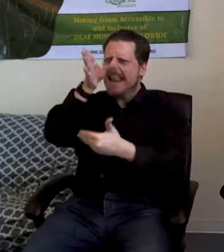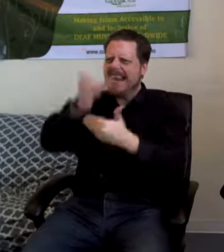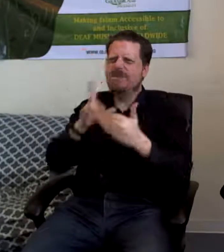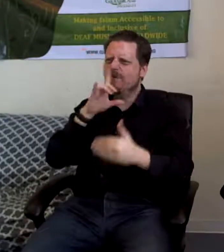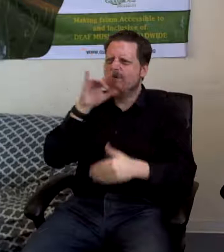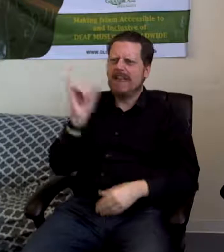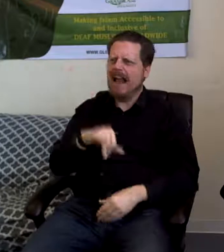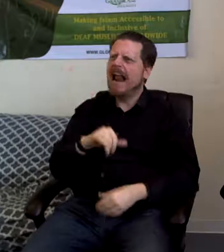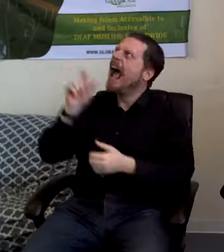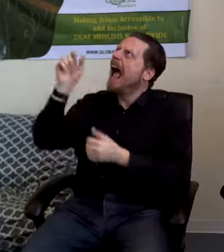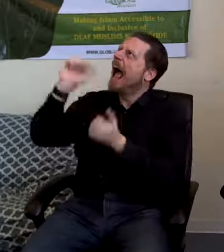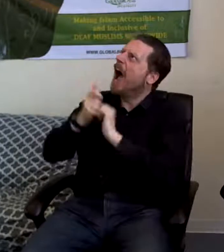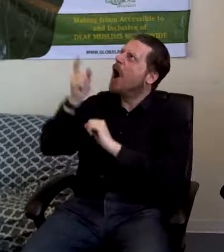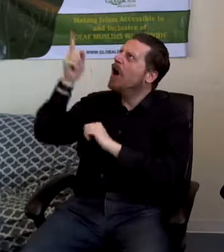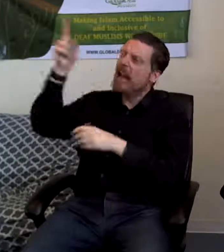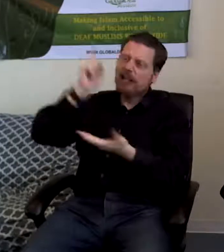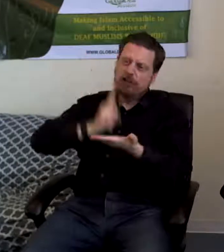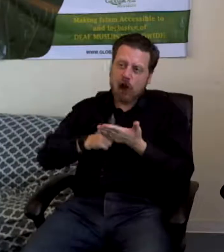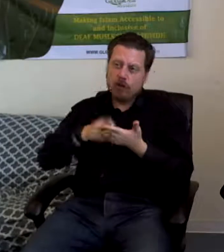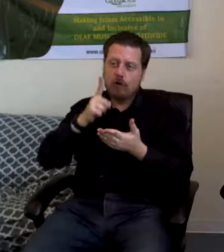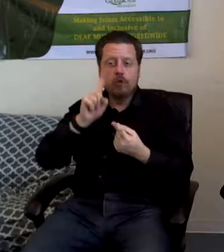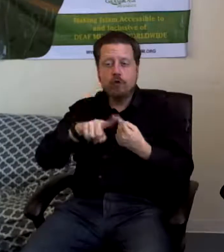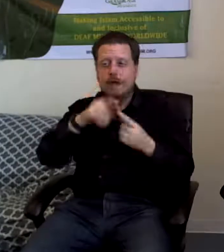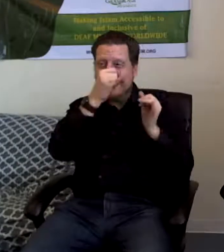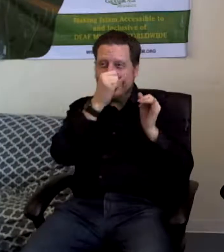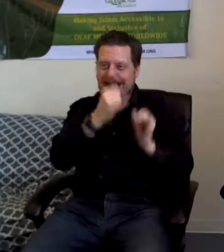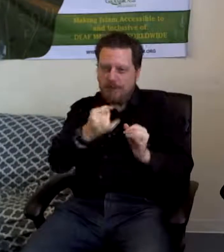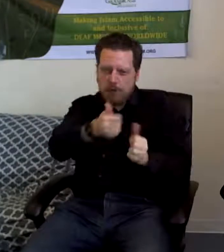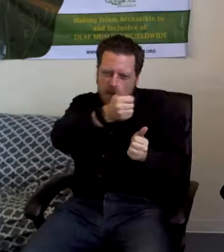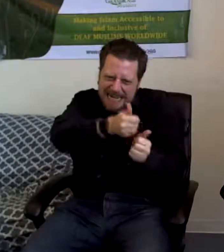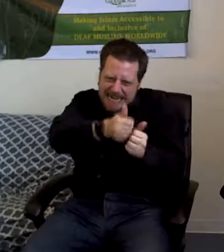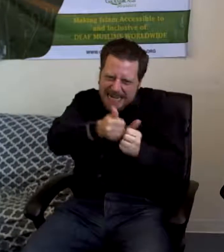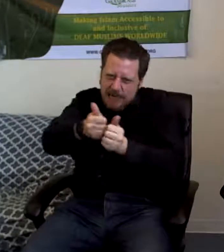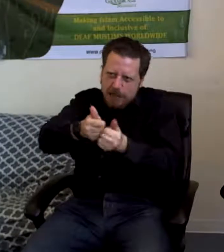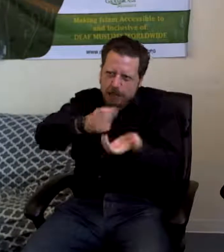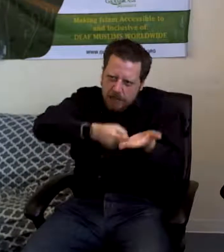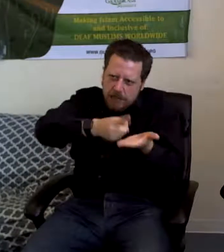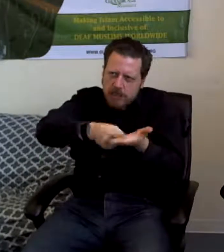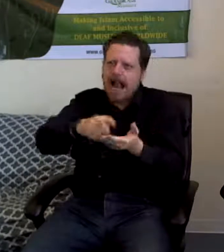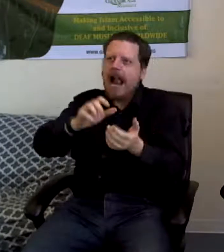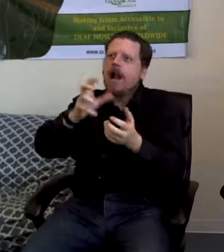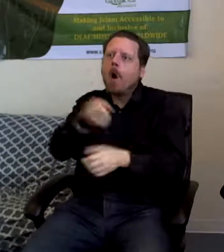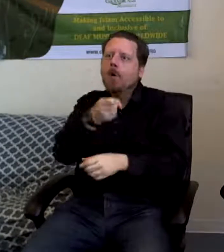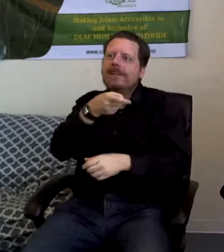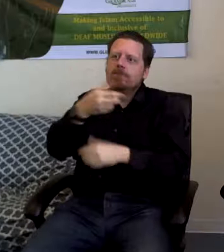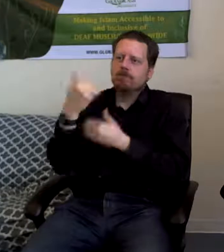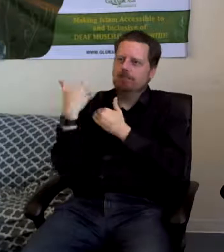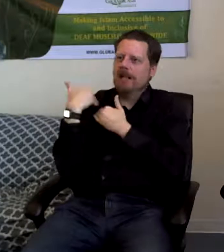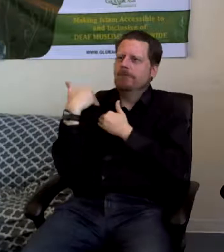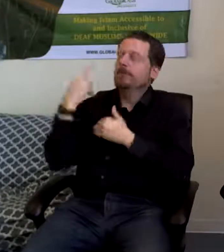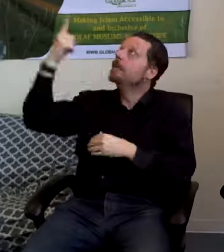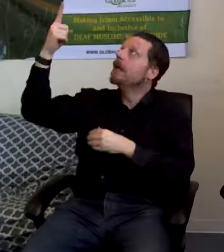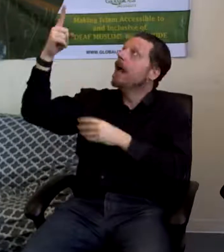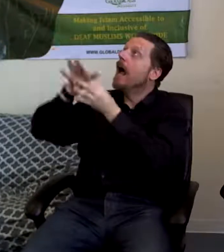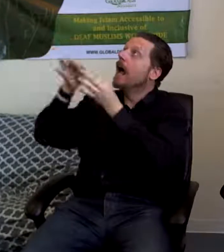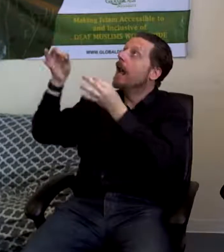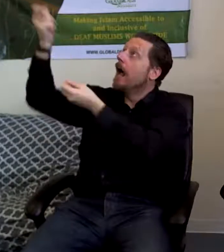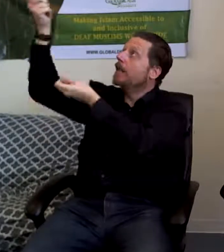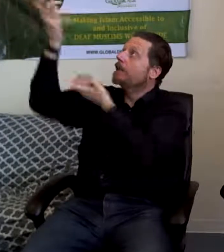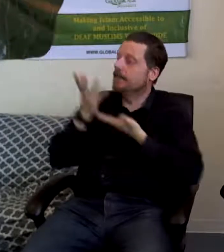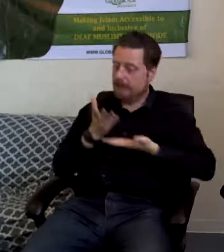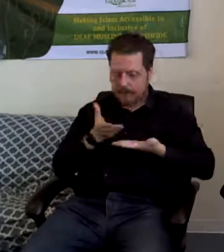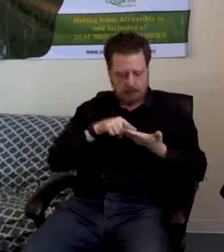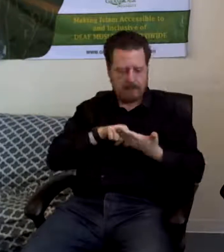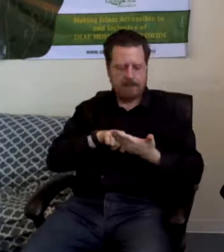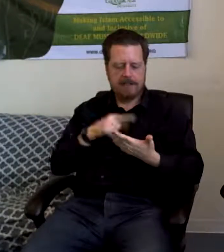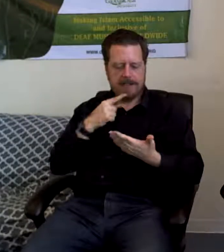to all of them and hold them to account? And Allah sent down the ayah saying that Allah